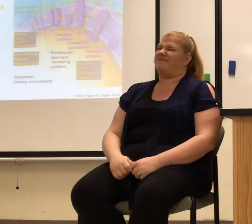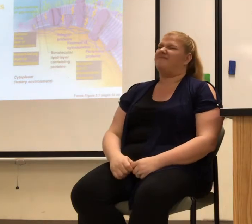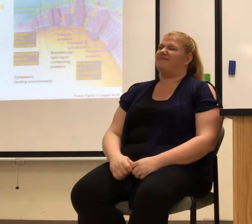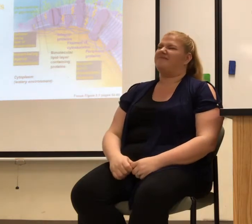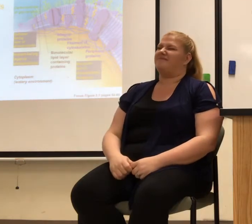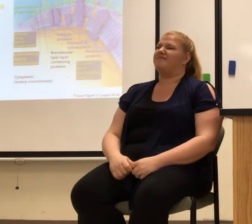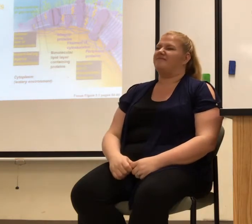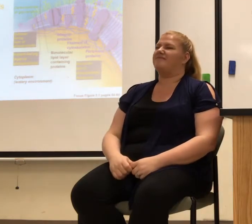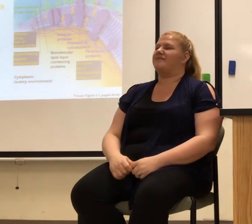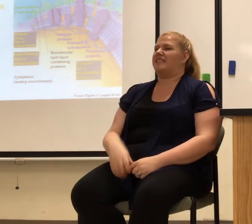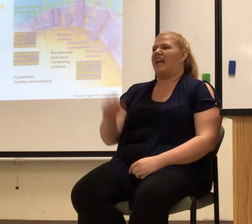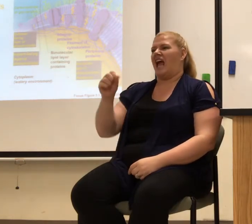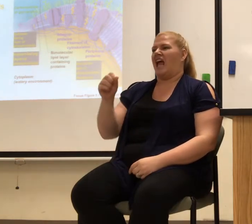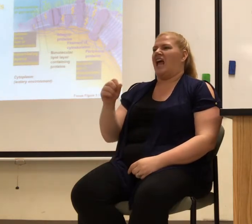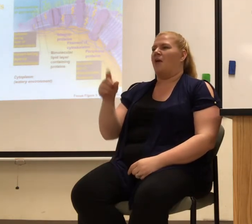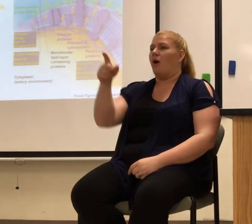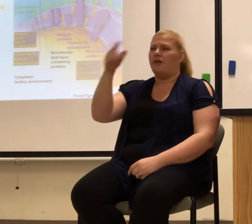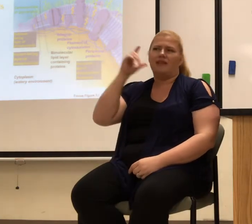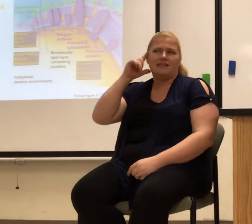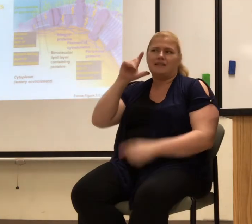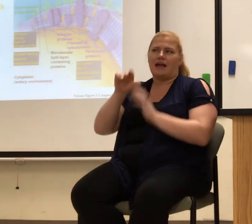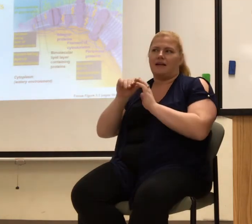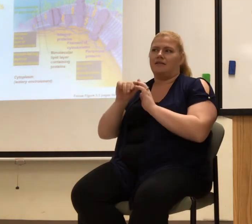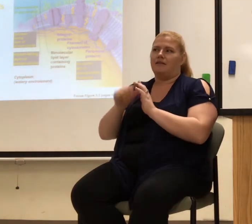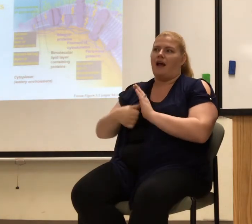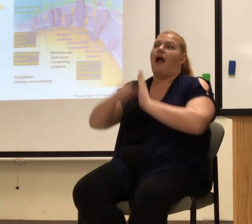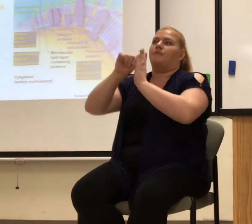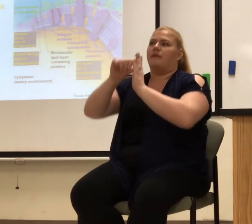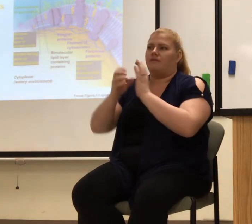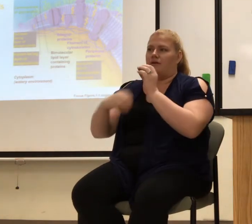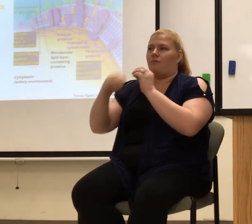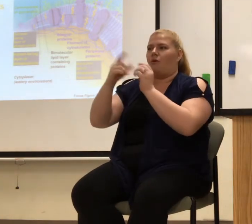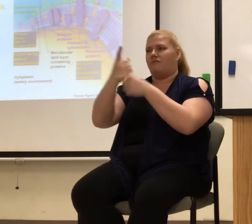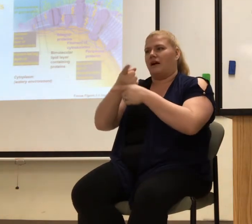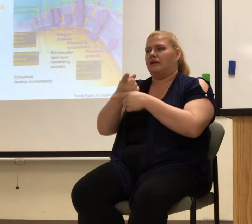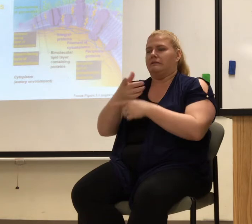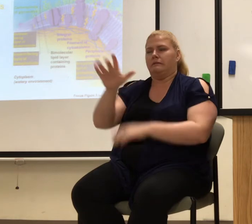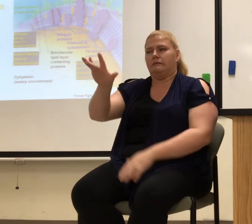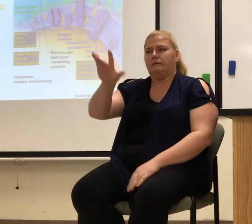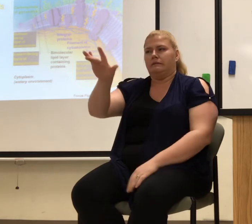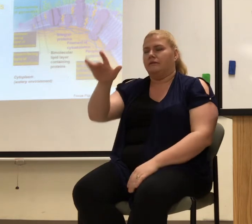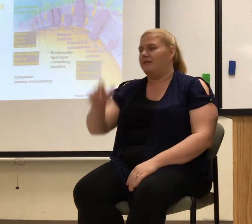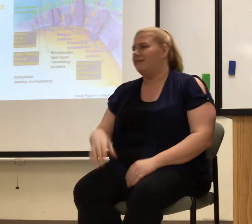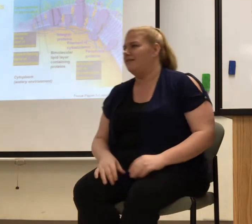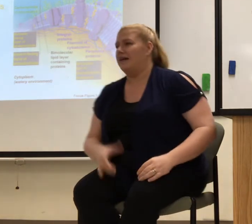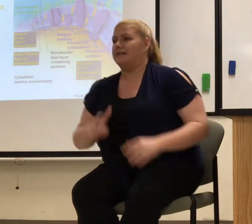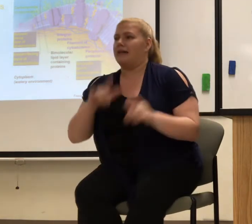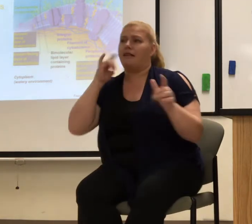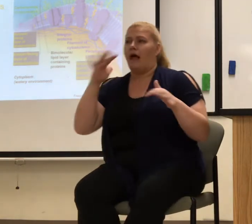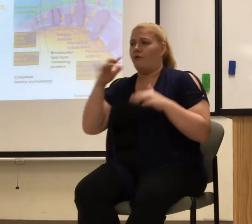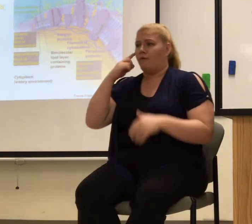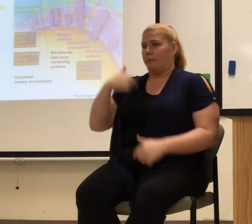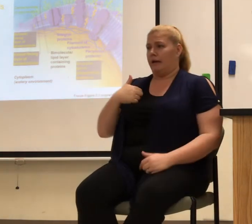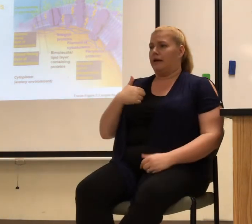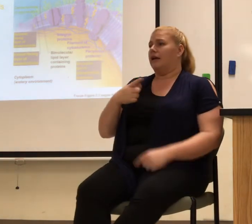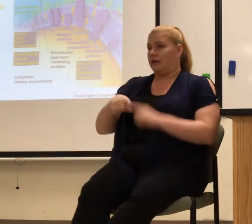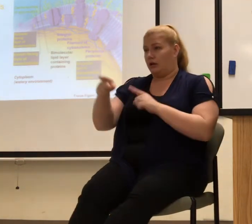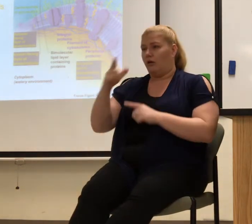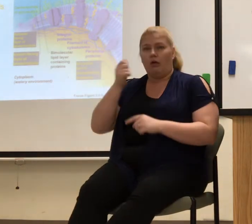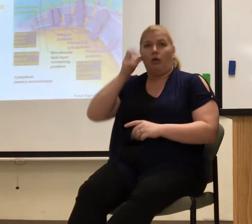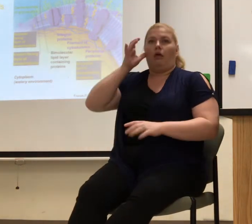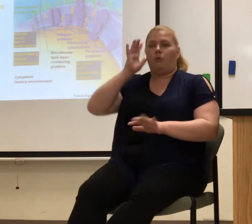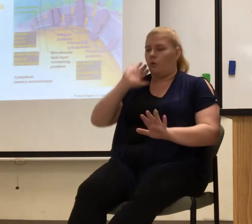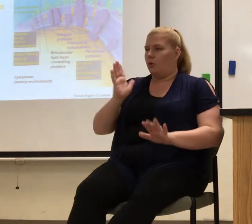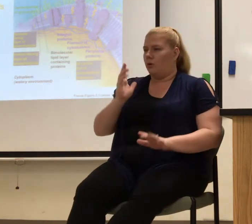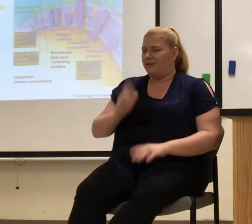well, where I drew it blue, they have it green. That's glycocalyx. These actually help in the function of